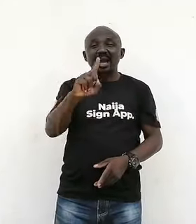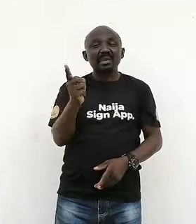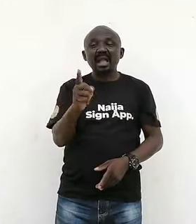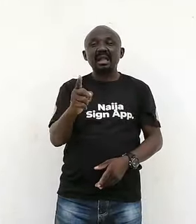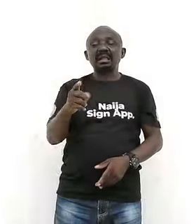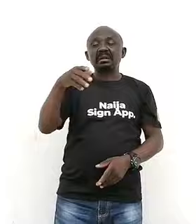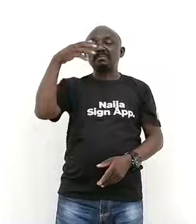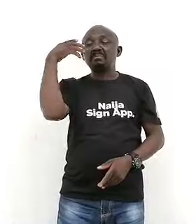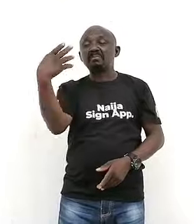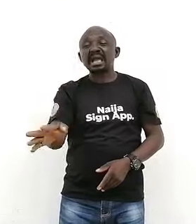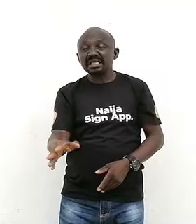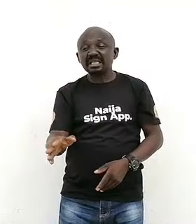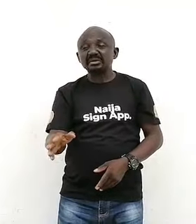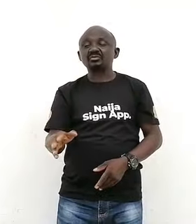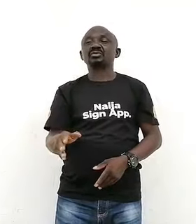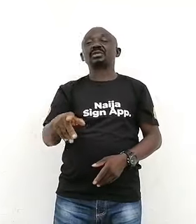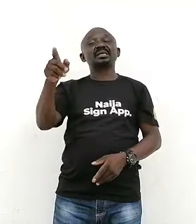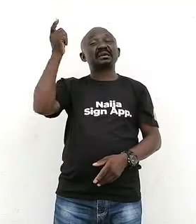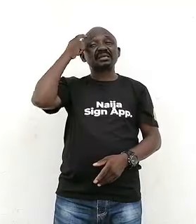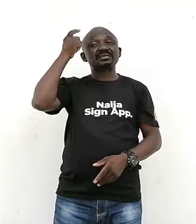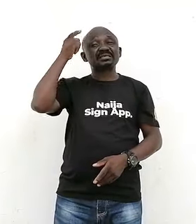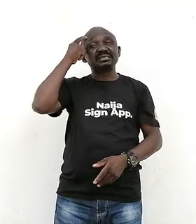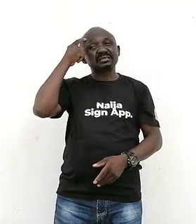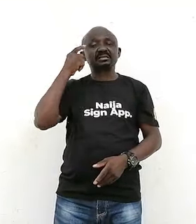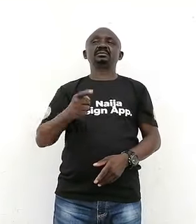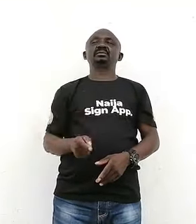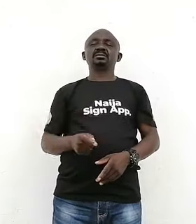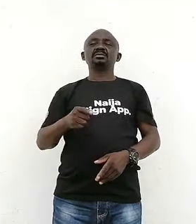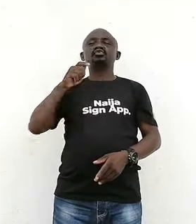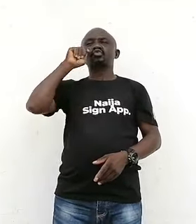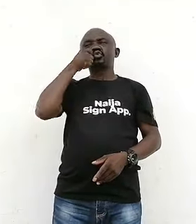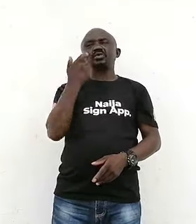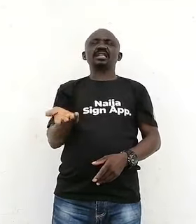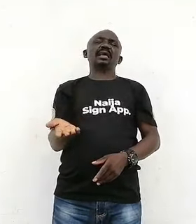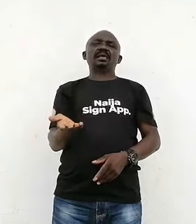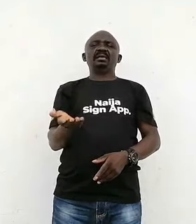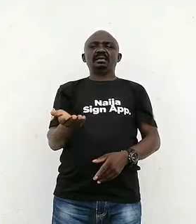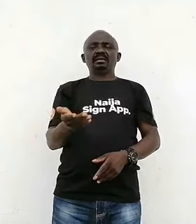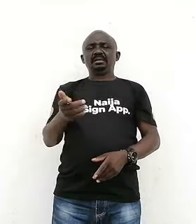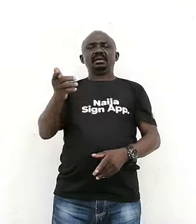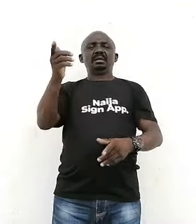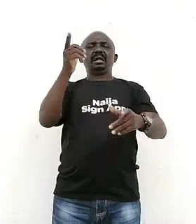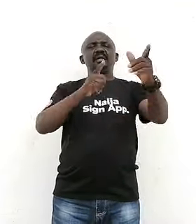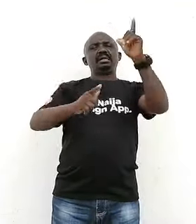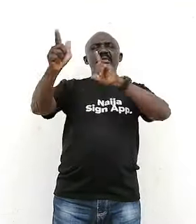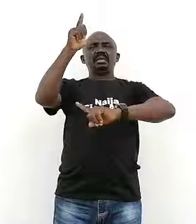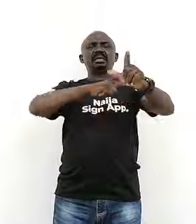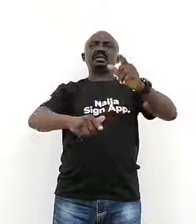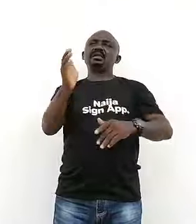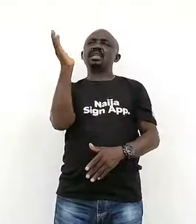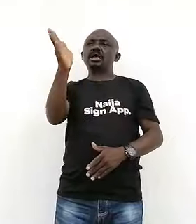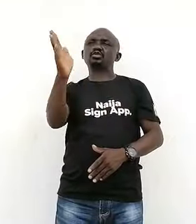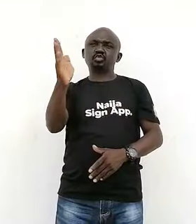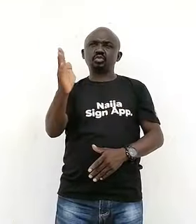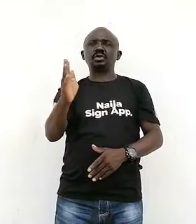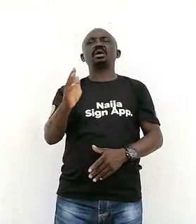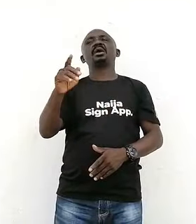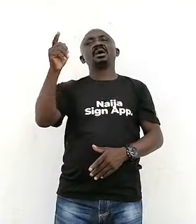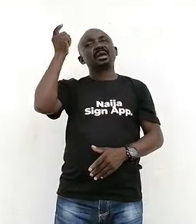headways, spreading. Studies are being done on them, and a lot of scientific discourse is